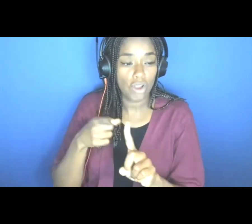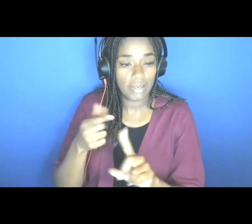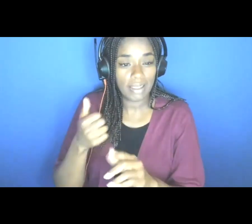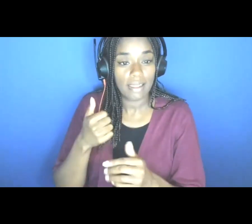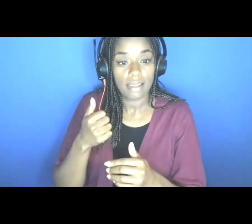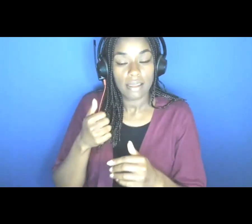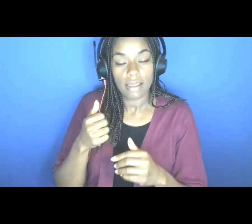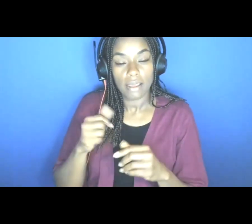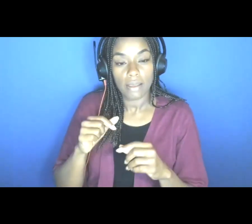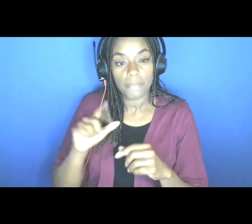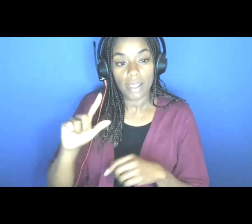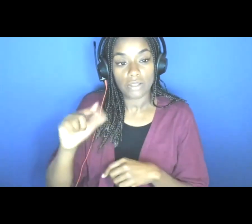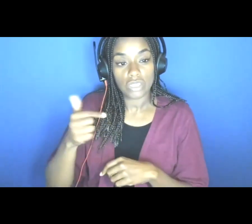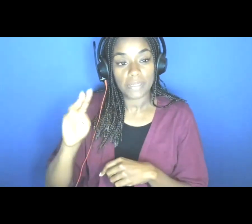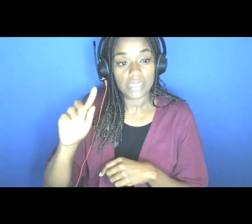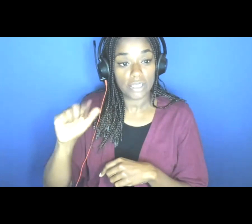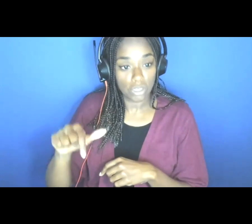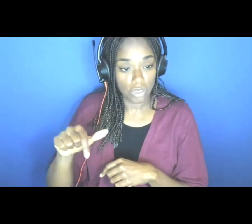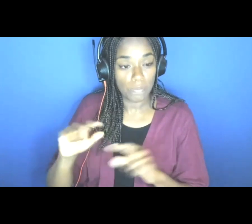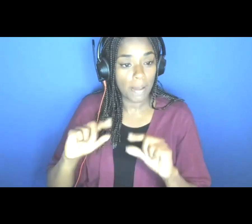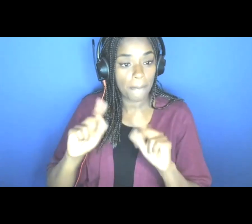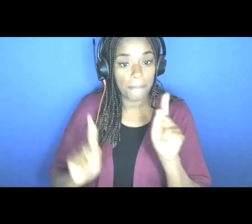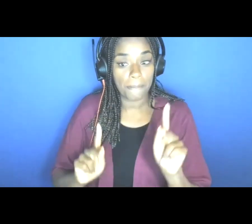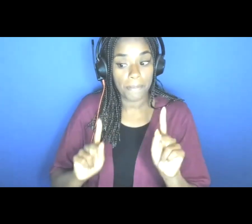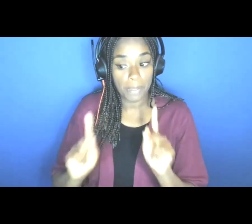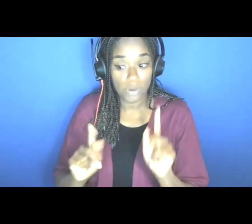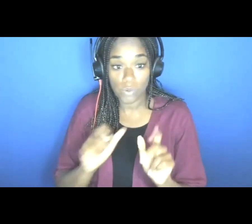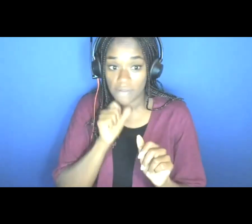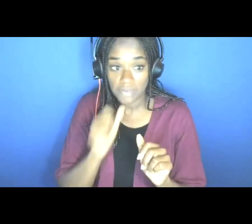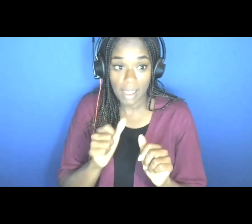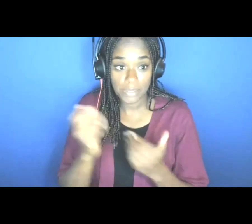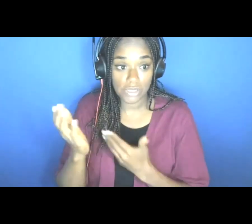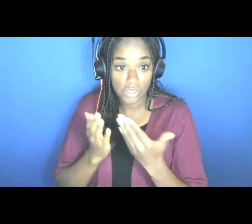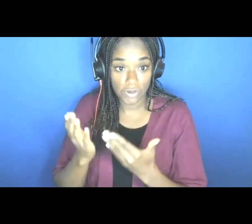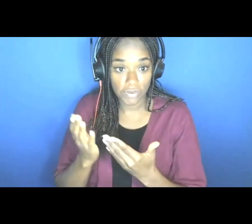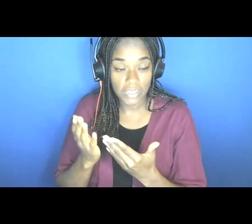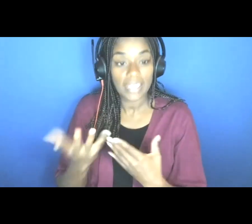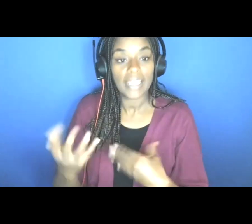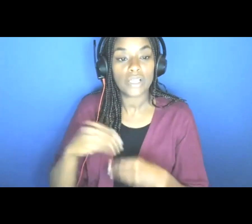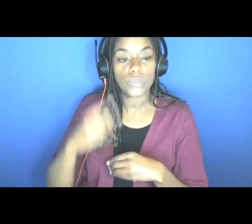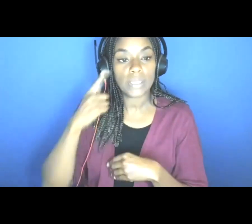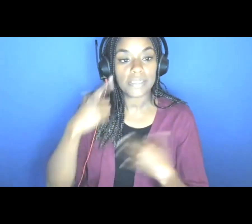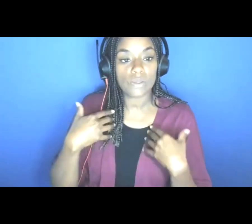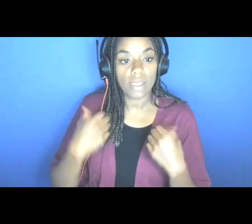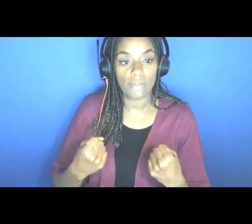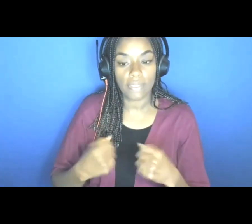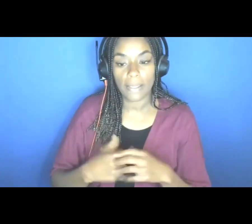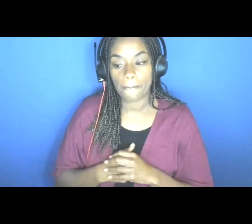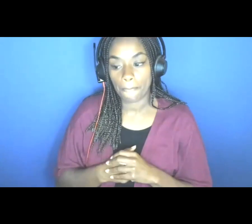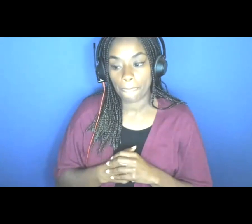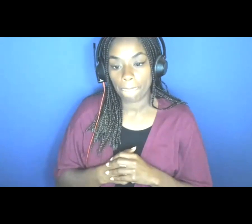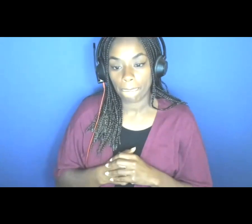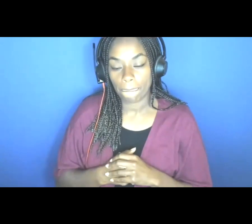LGBTQ populations in need of healthcare, including mental health. There's also, in addition